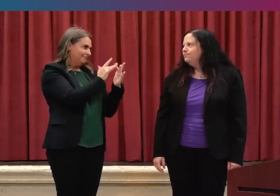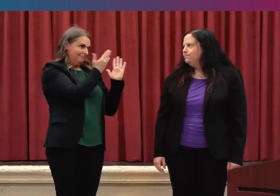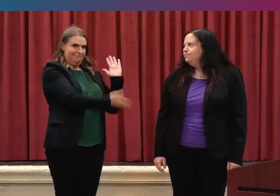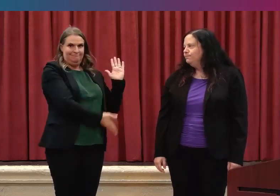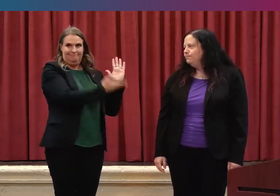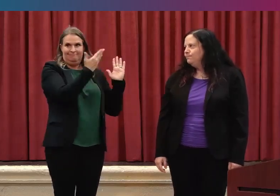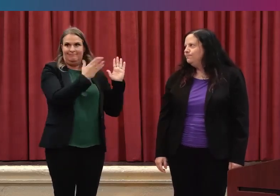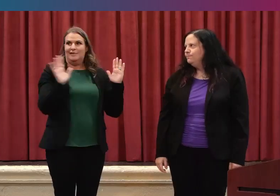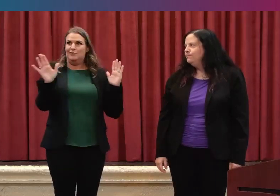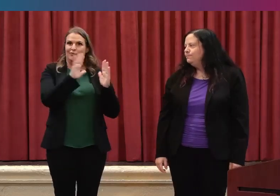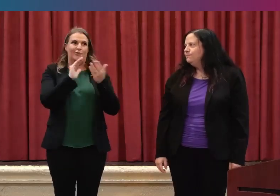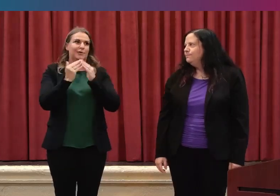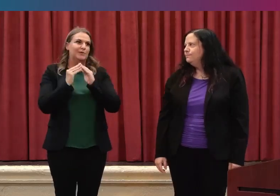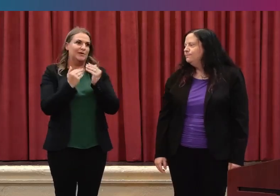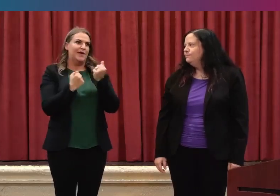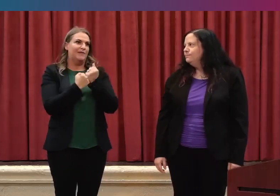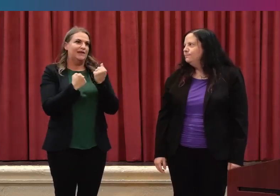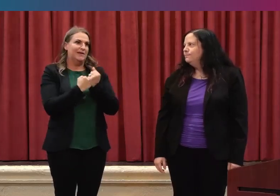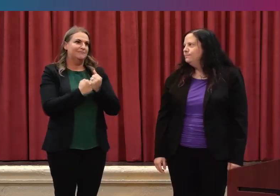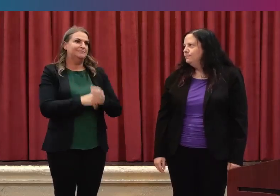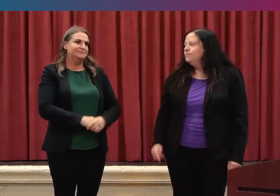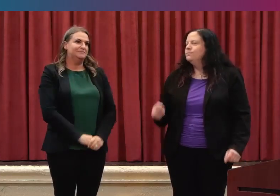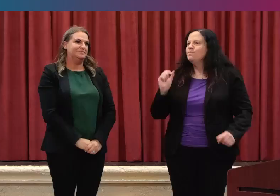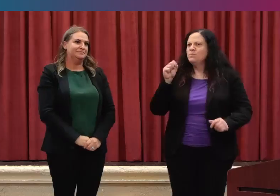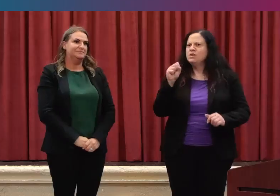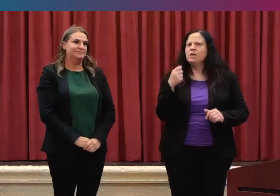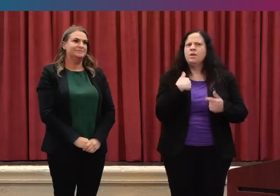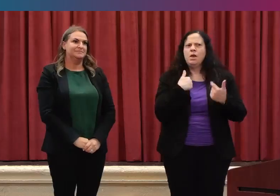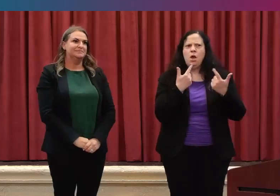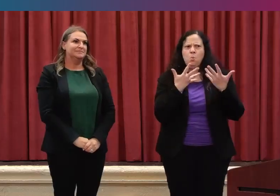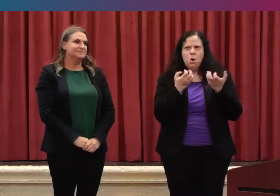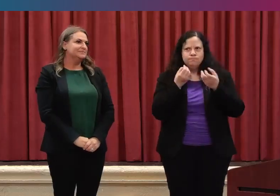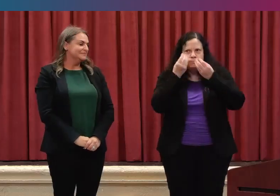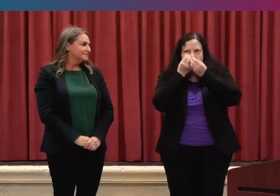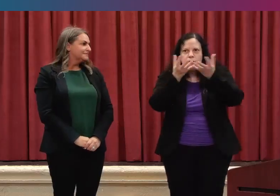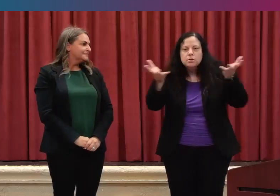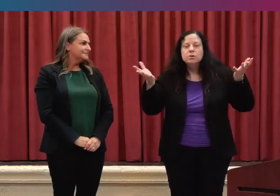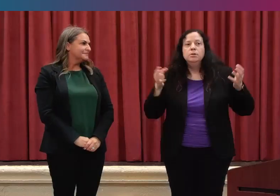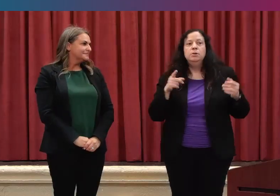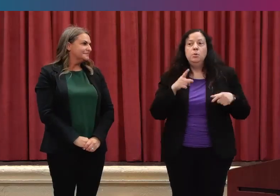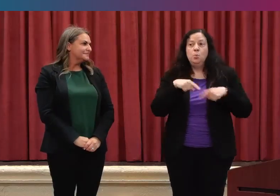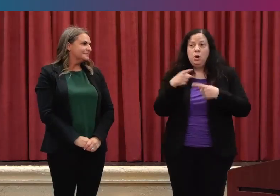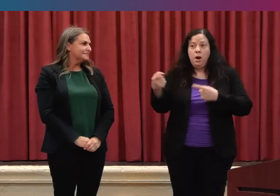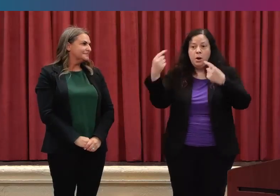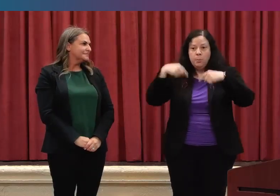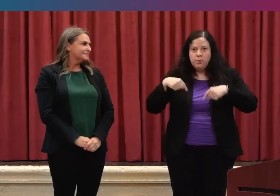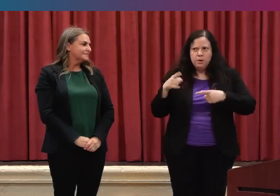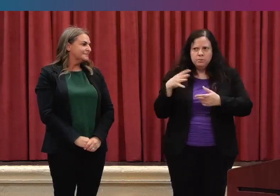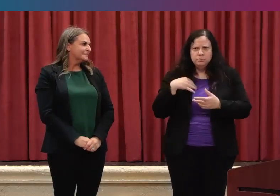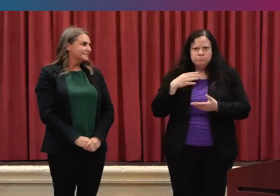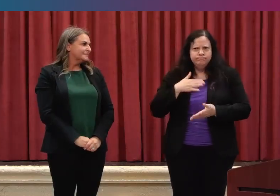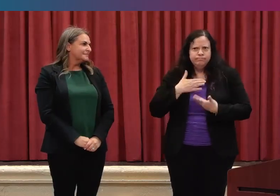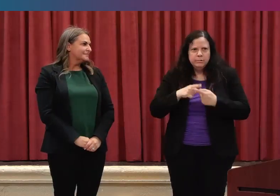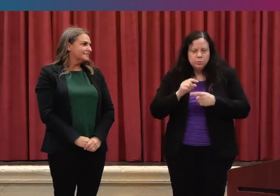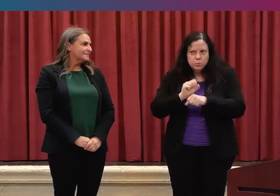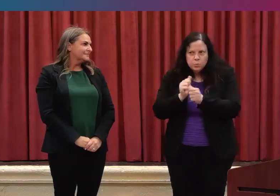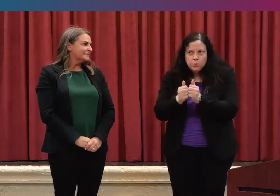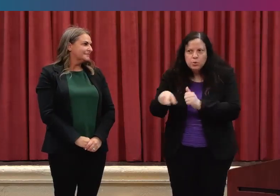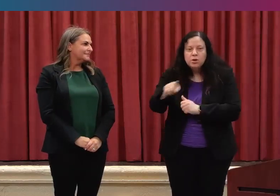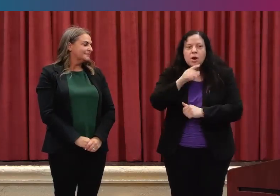So please, if you're struggling out there, reach out to our community advocates. Really, I want to let you know, if you come here, we're